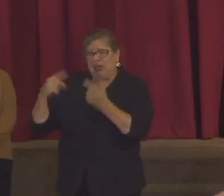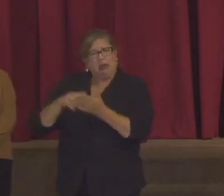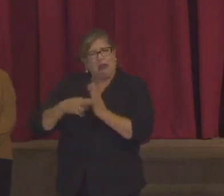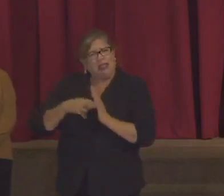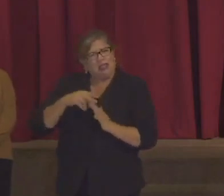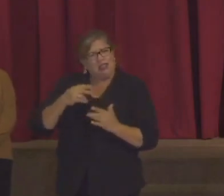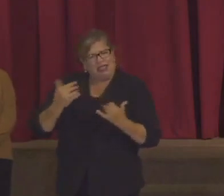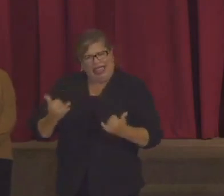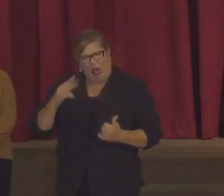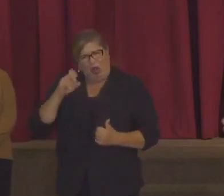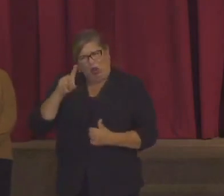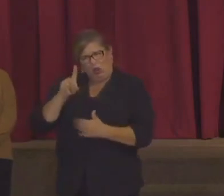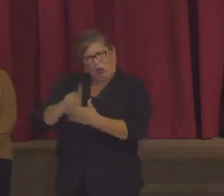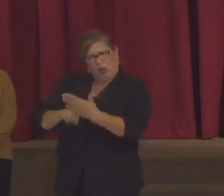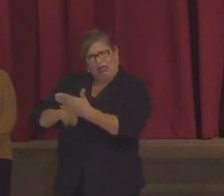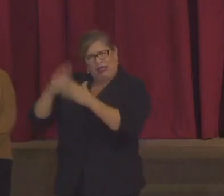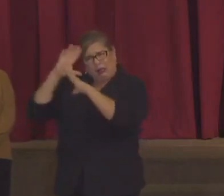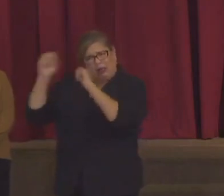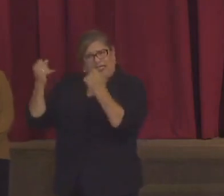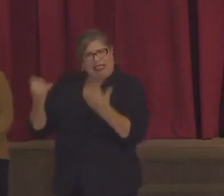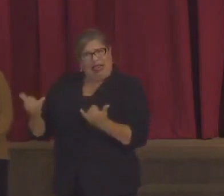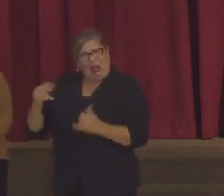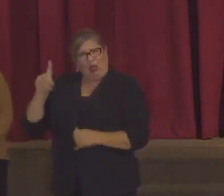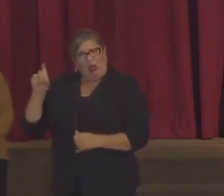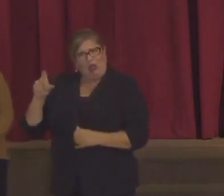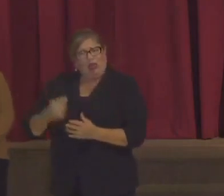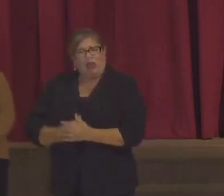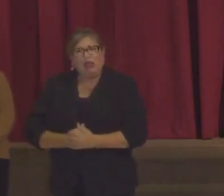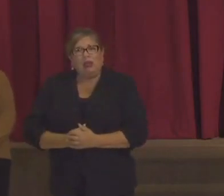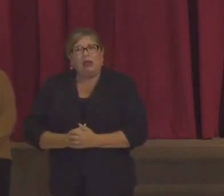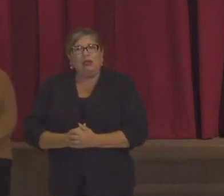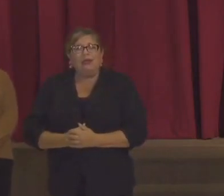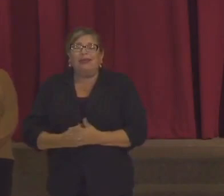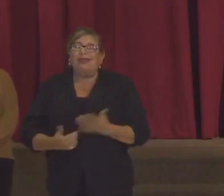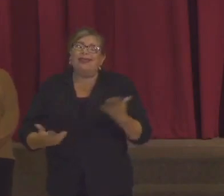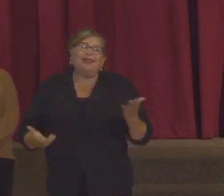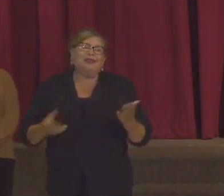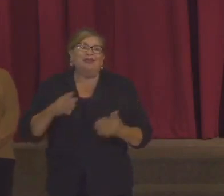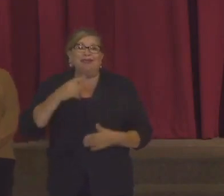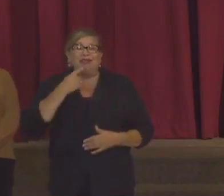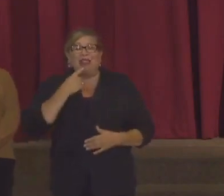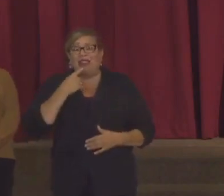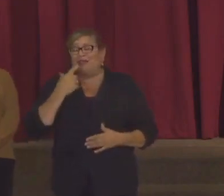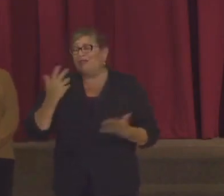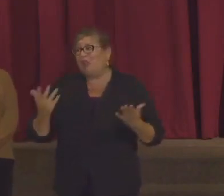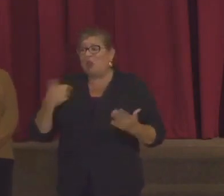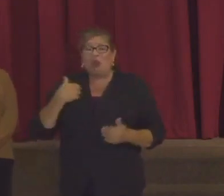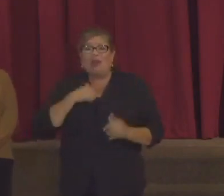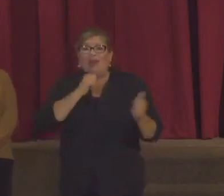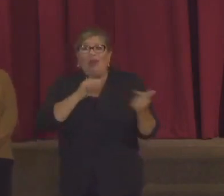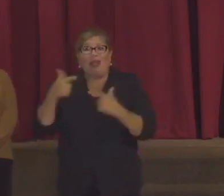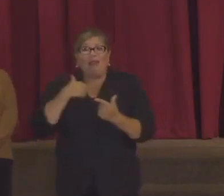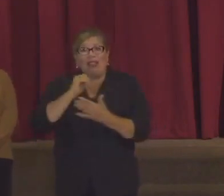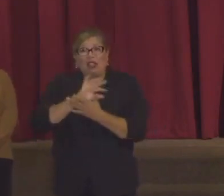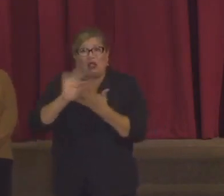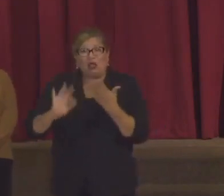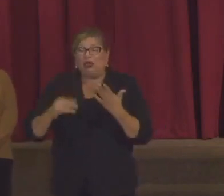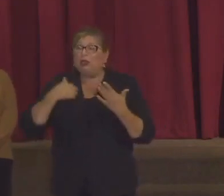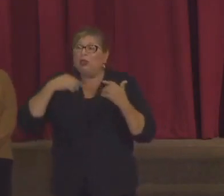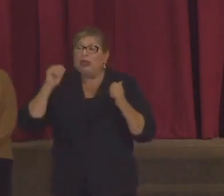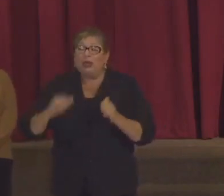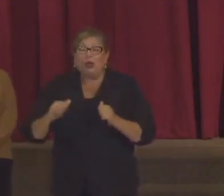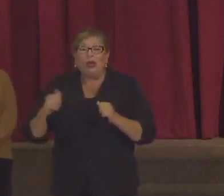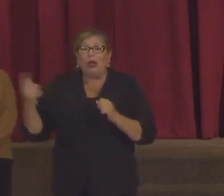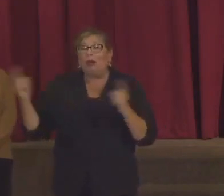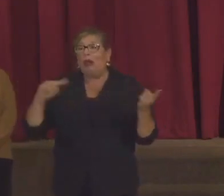I have a choice. We all have a choice. I could be part of the daily back and forth in the news cycle and continue to perpetuate the problems